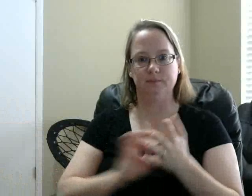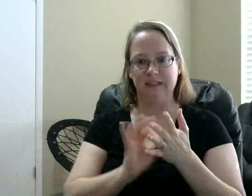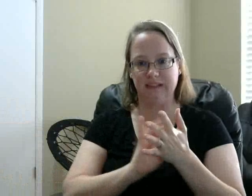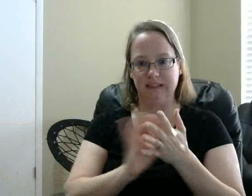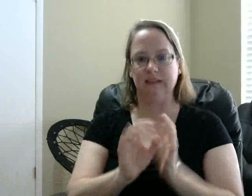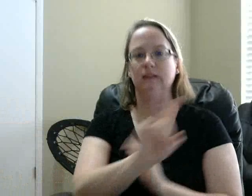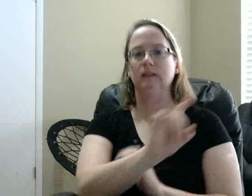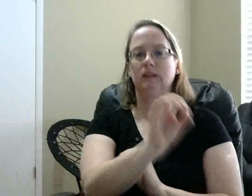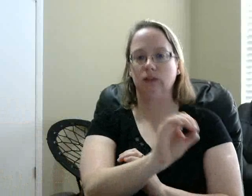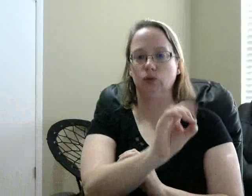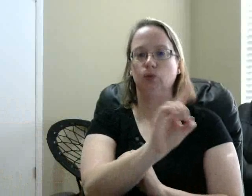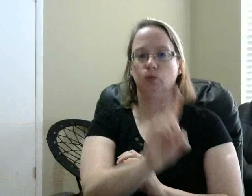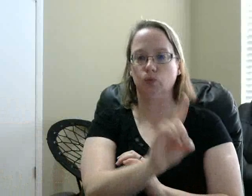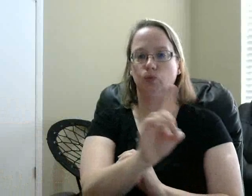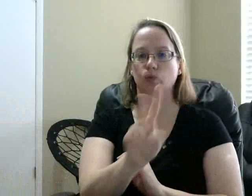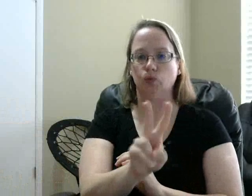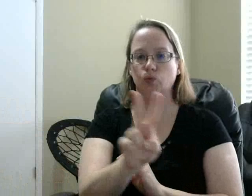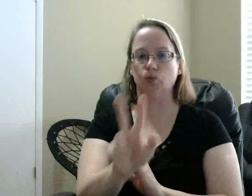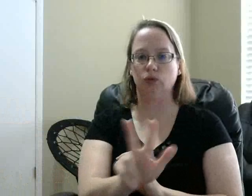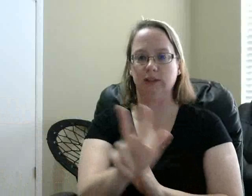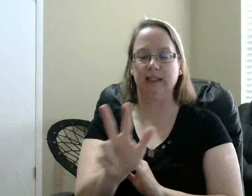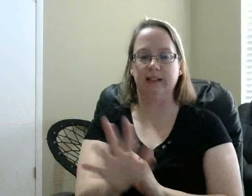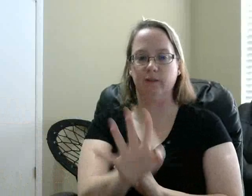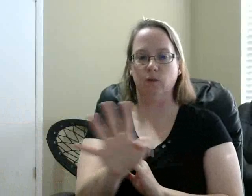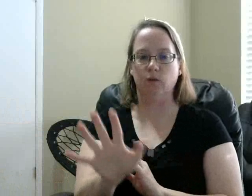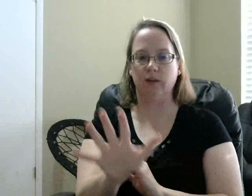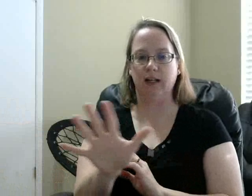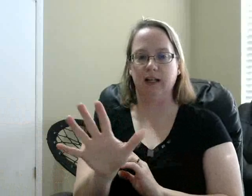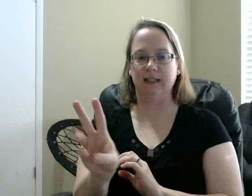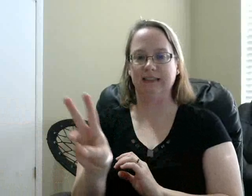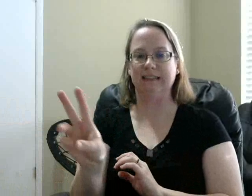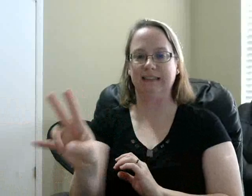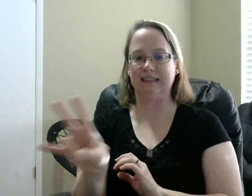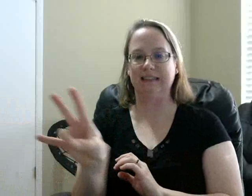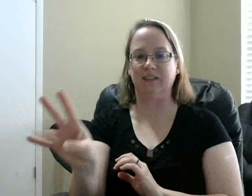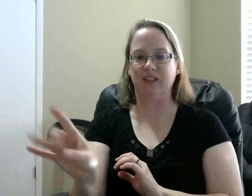5, 6, 7, 8, 9,